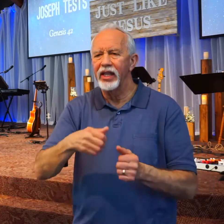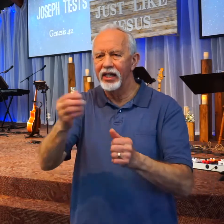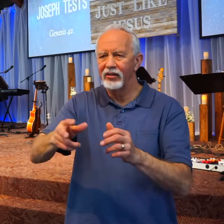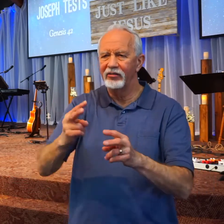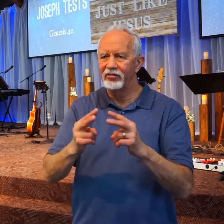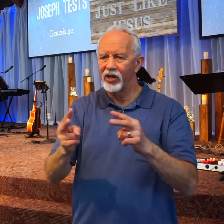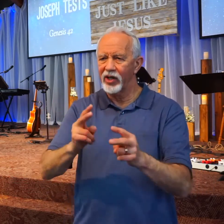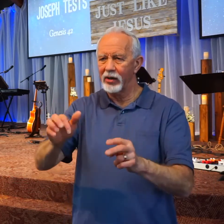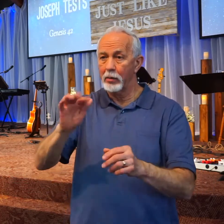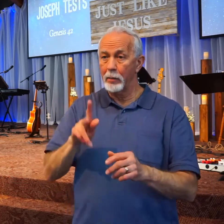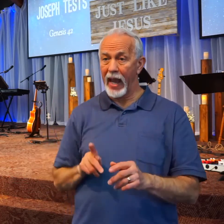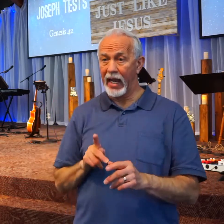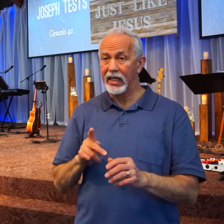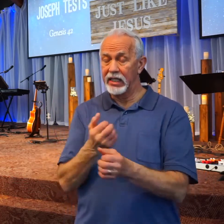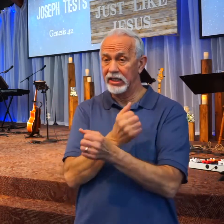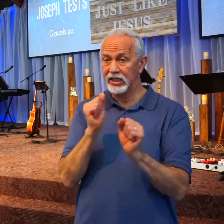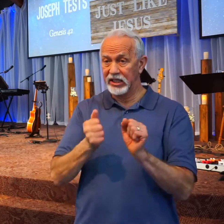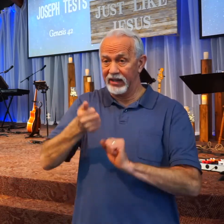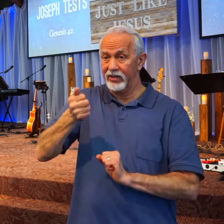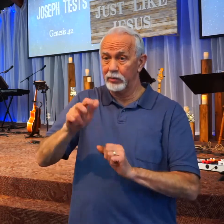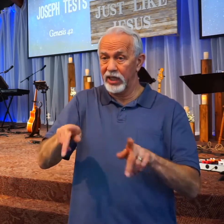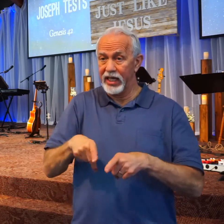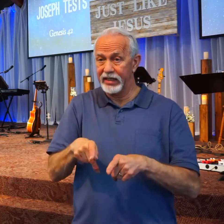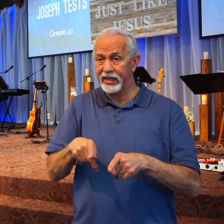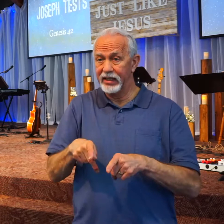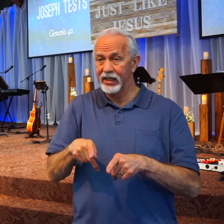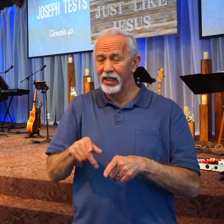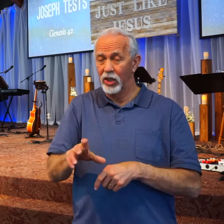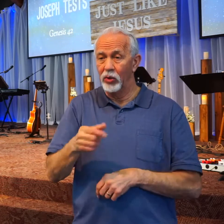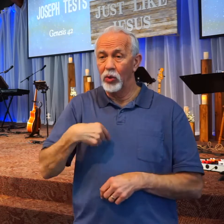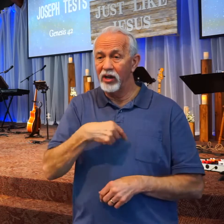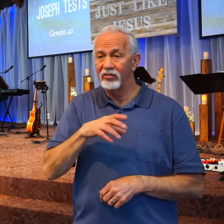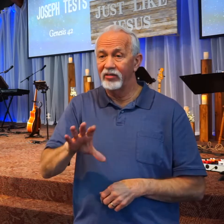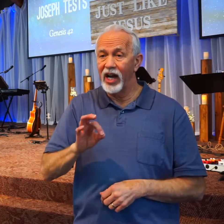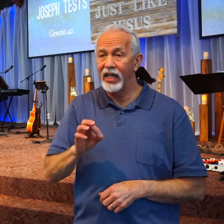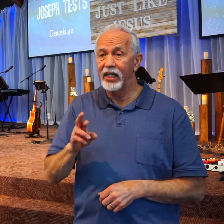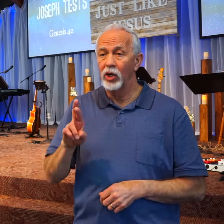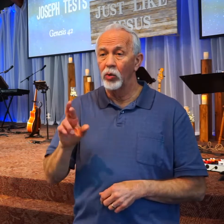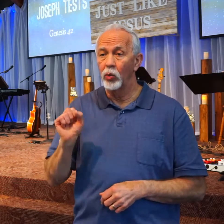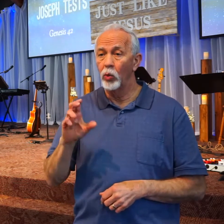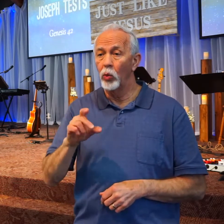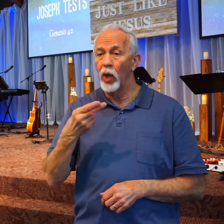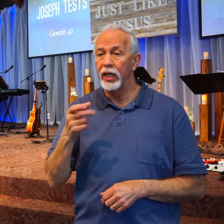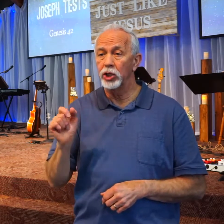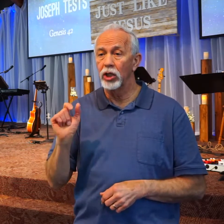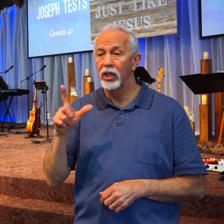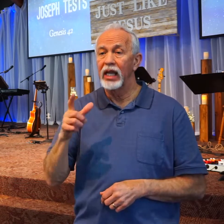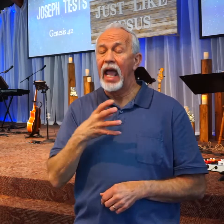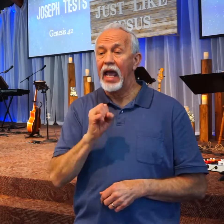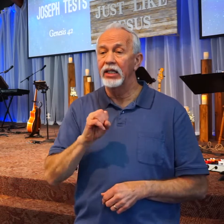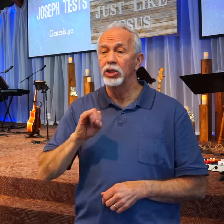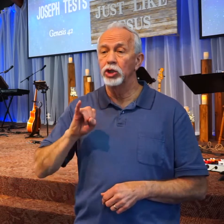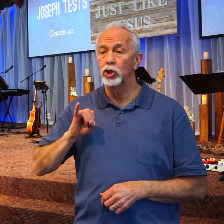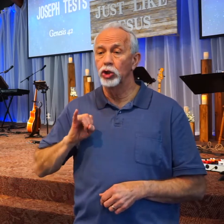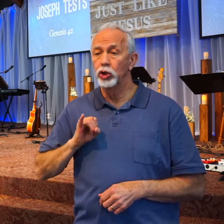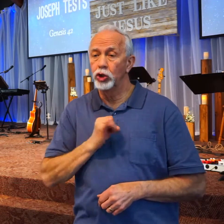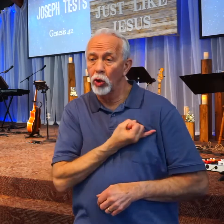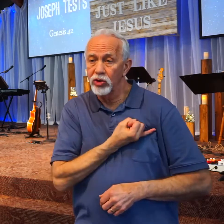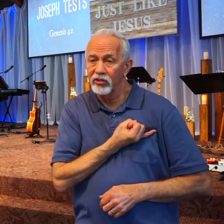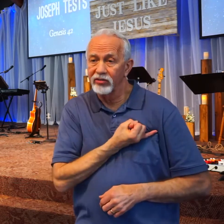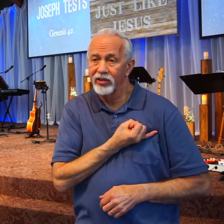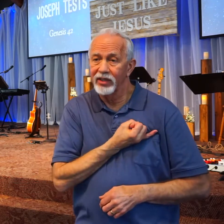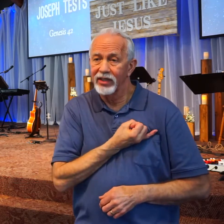very back, in the safest position, who do we find? We find Rachel and we find Joseph. Benjamin was